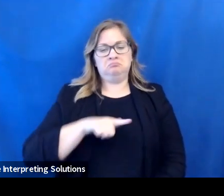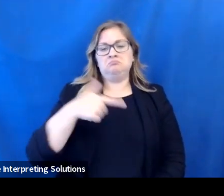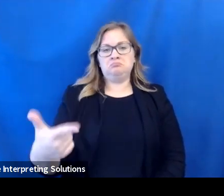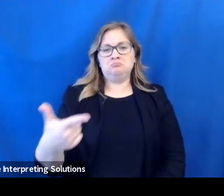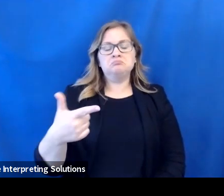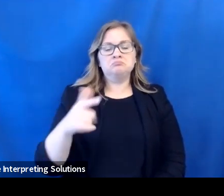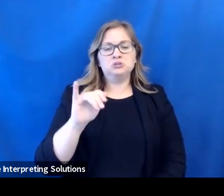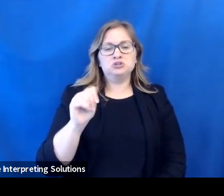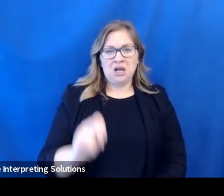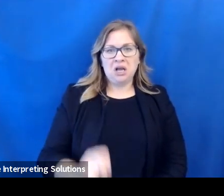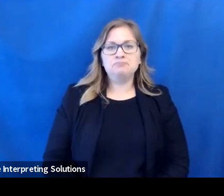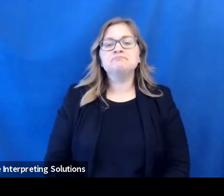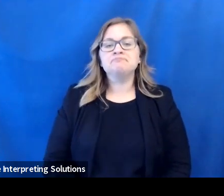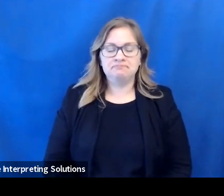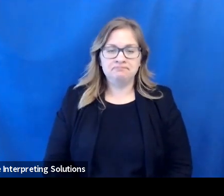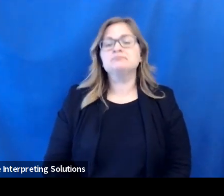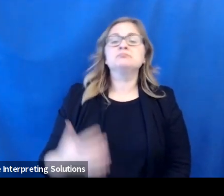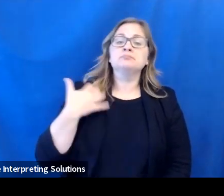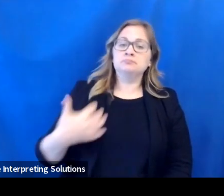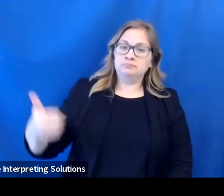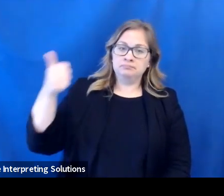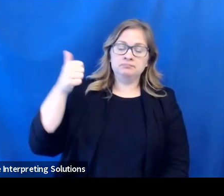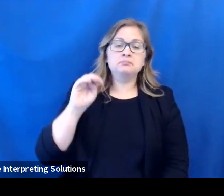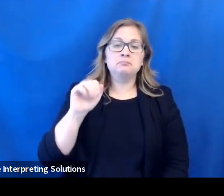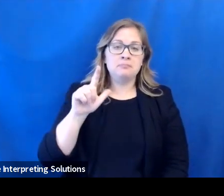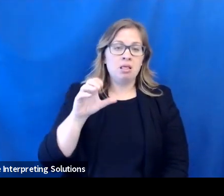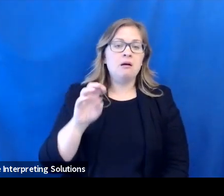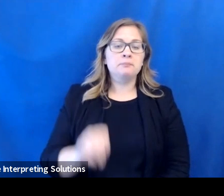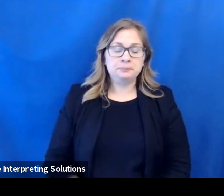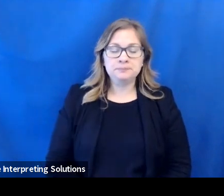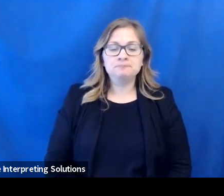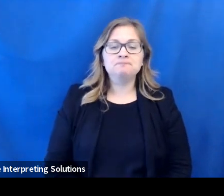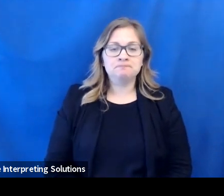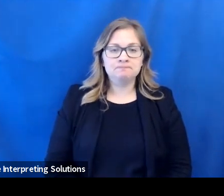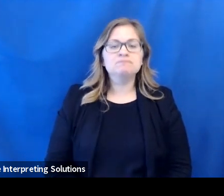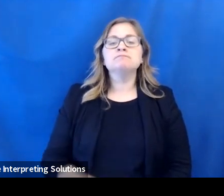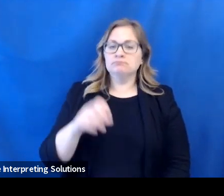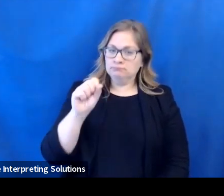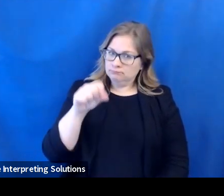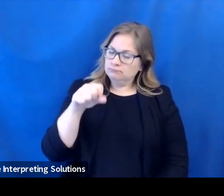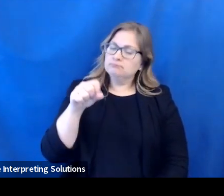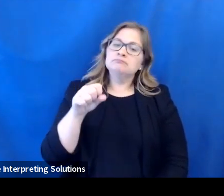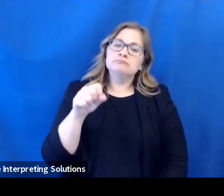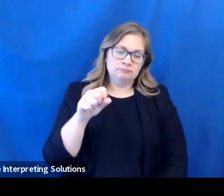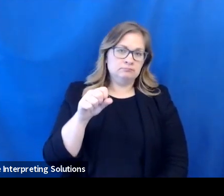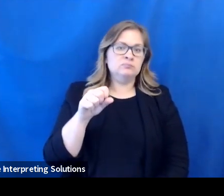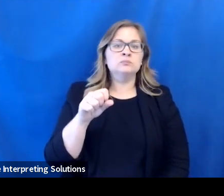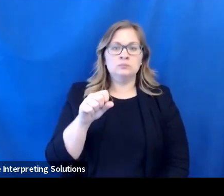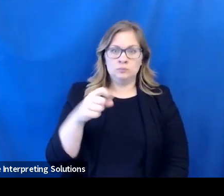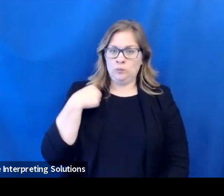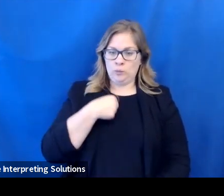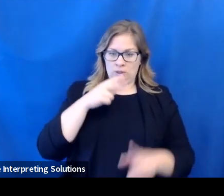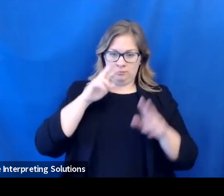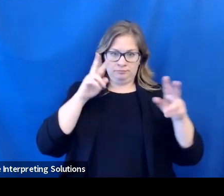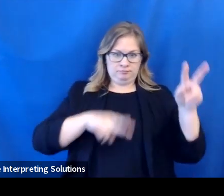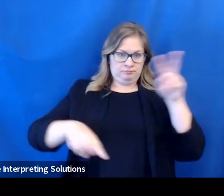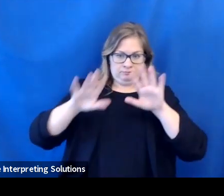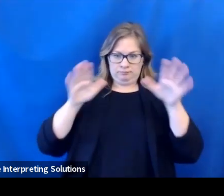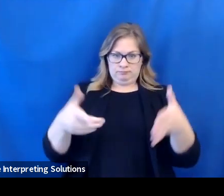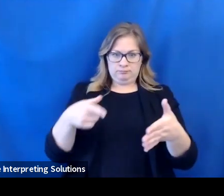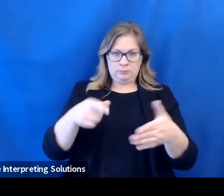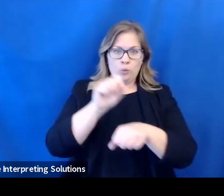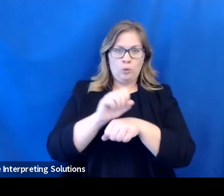Yes, I think we're very focused on the workforce part of this equation. That as we're trying to build up